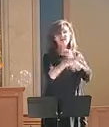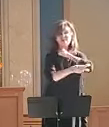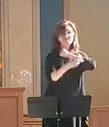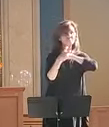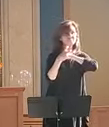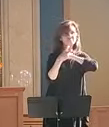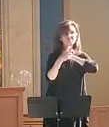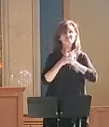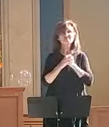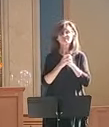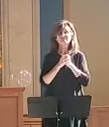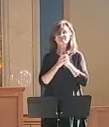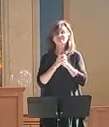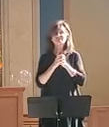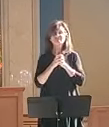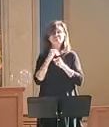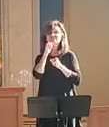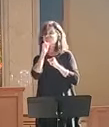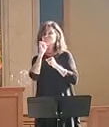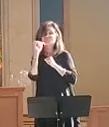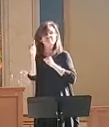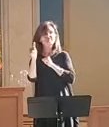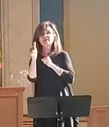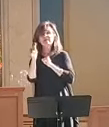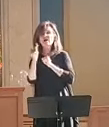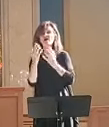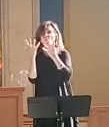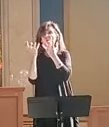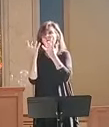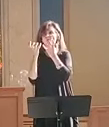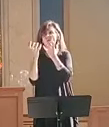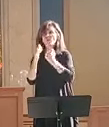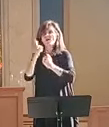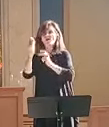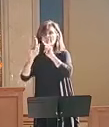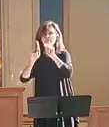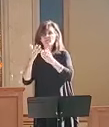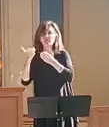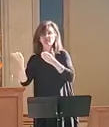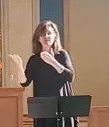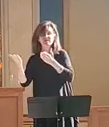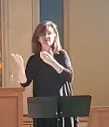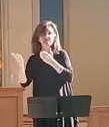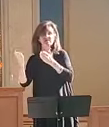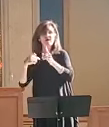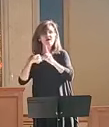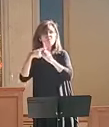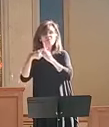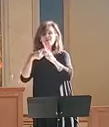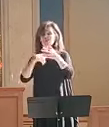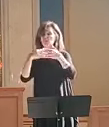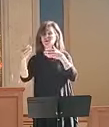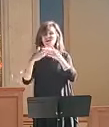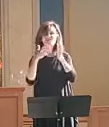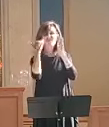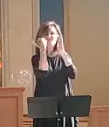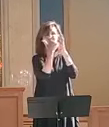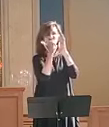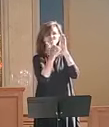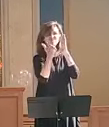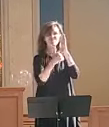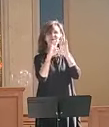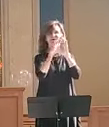steal, you shall not covet, and whatever other commandments there may